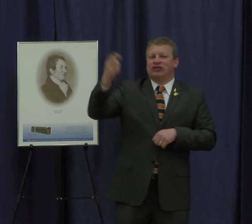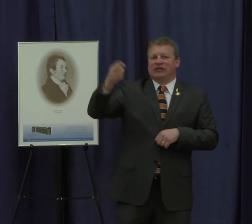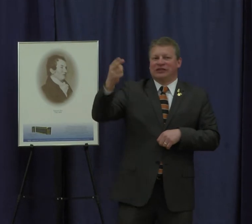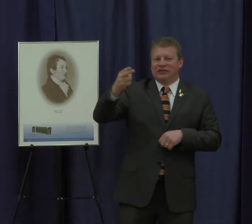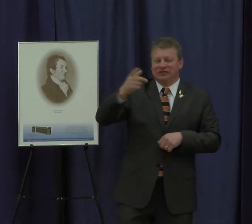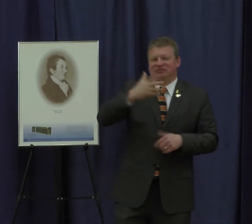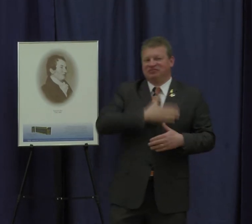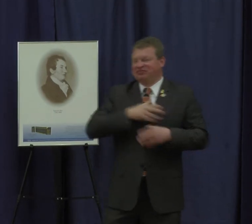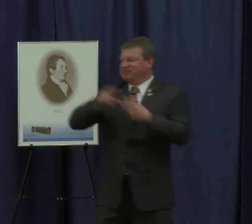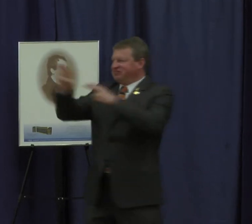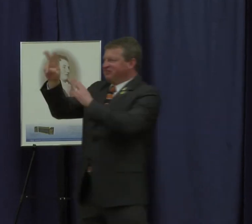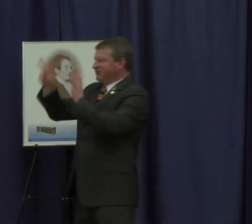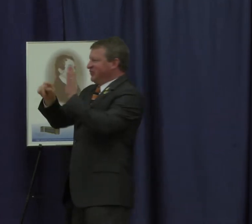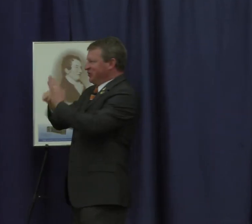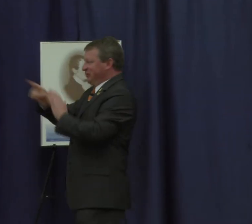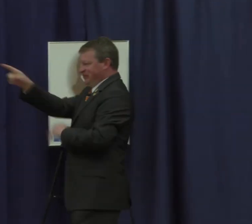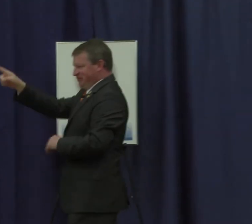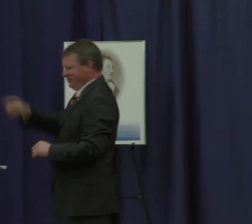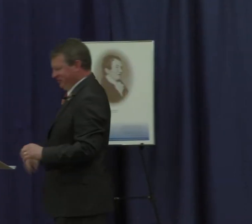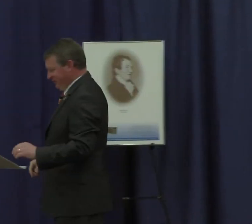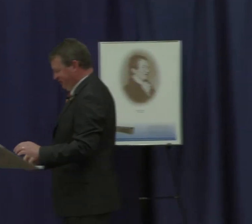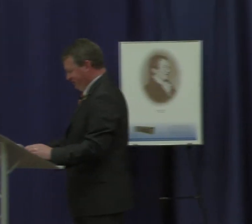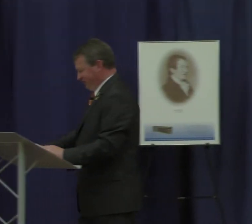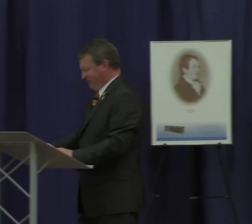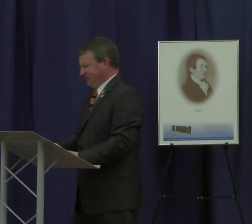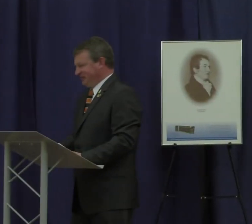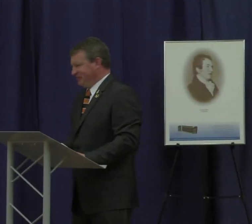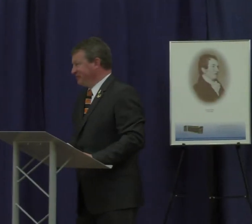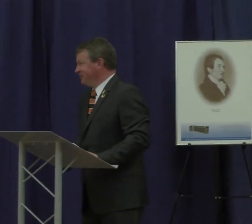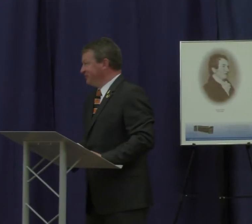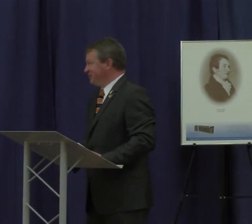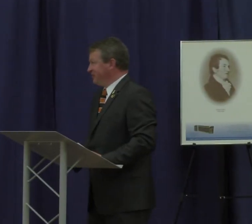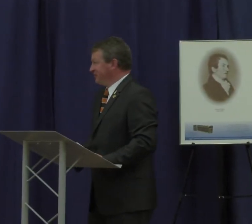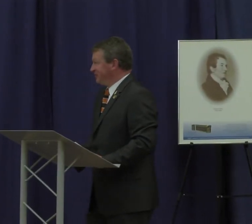capsule and the history of it. So please watch the video.